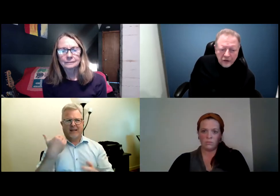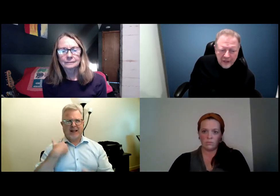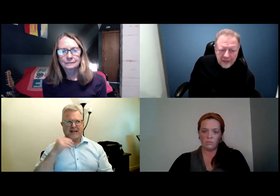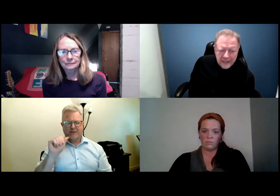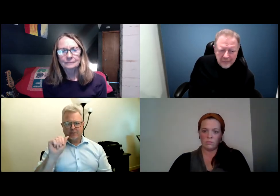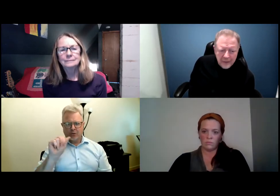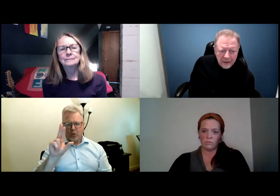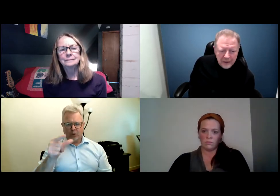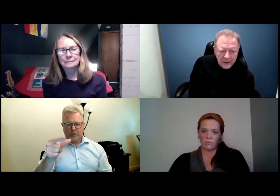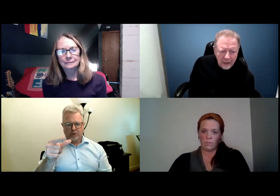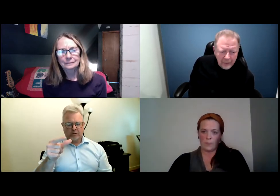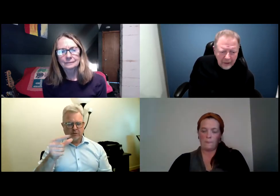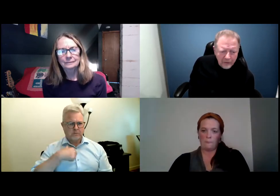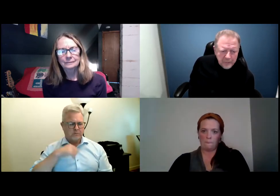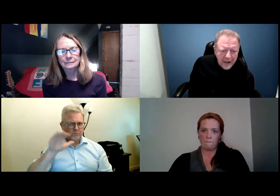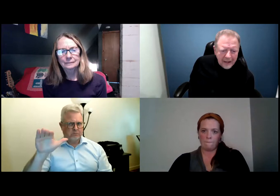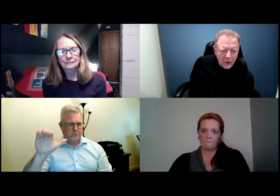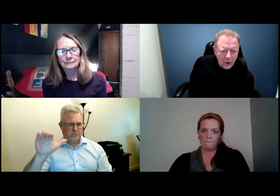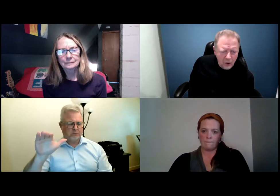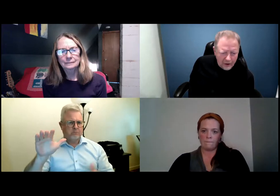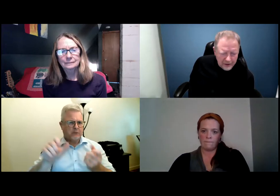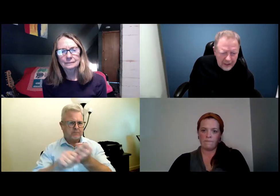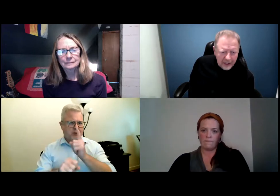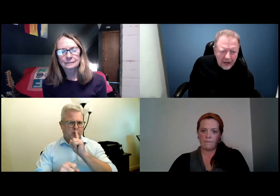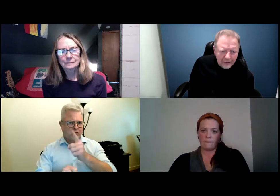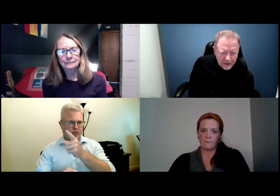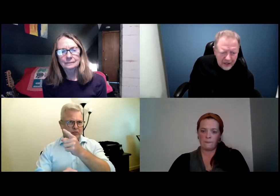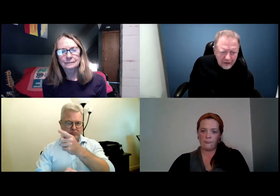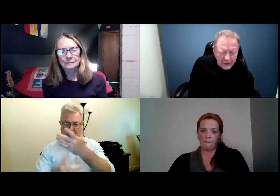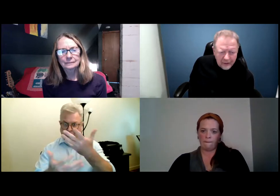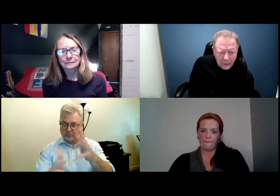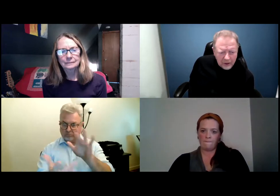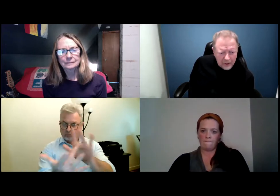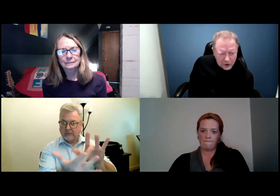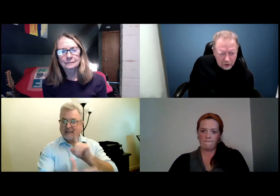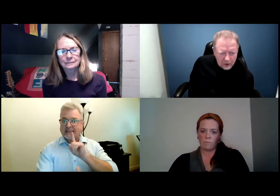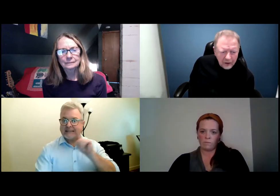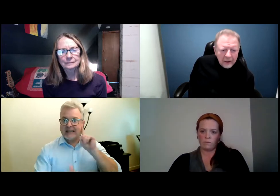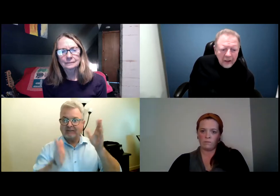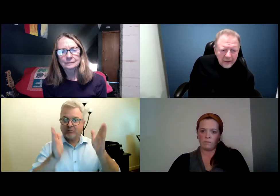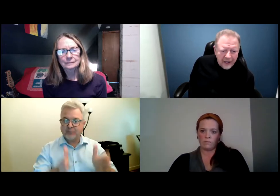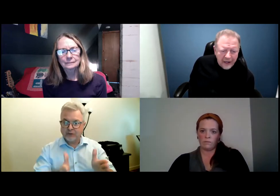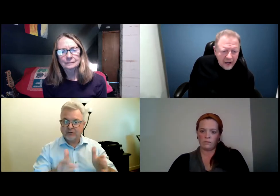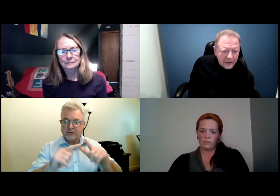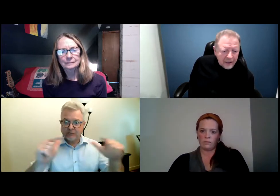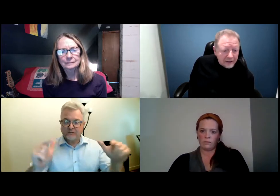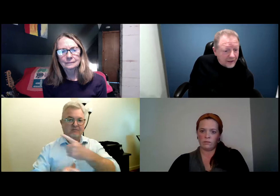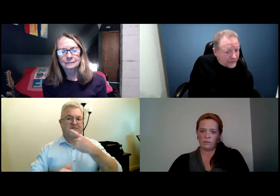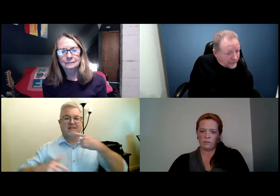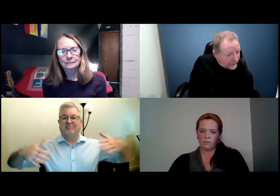contact tracing team. I believe it was back in August, and I reached out to them and I wanted to make sure if they had